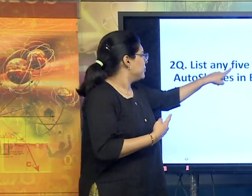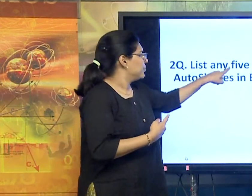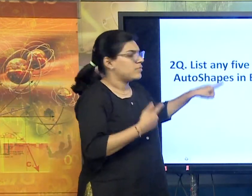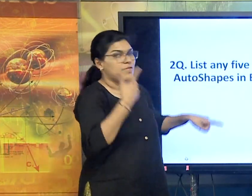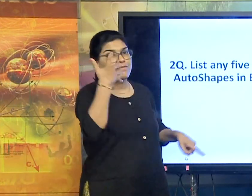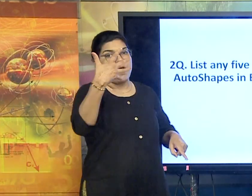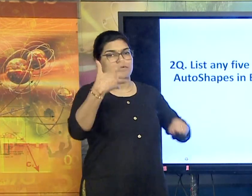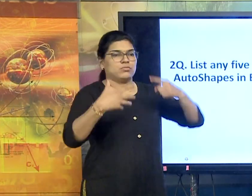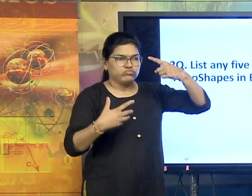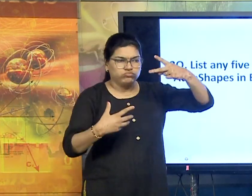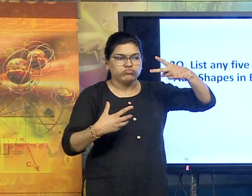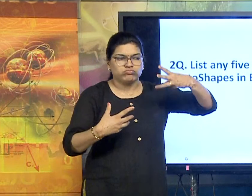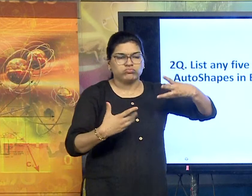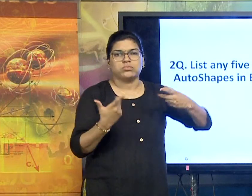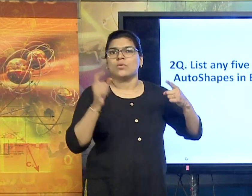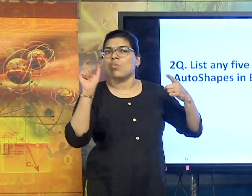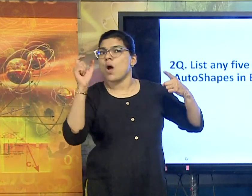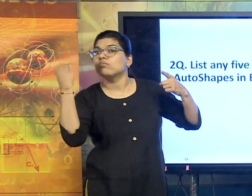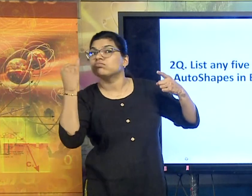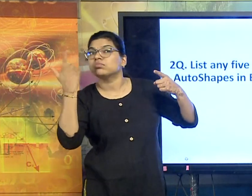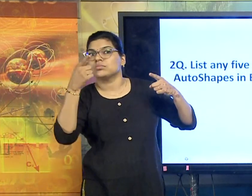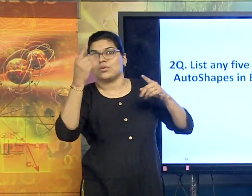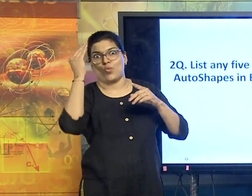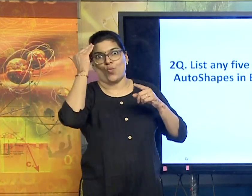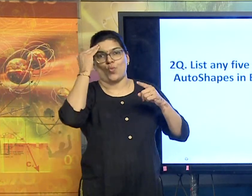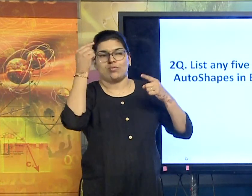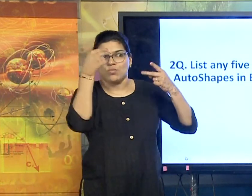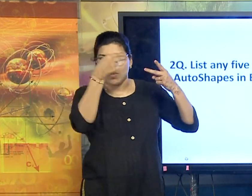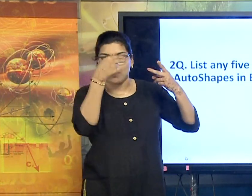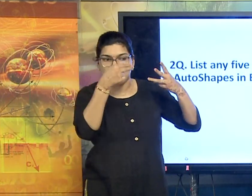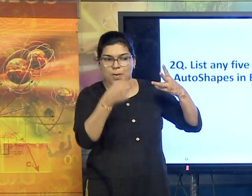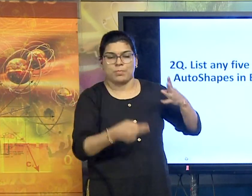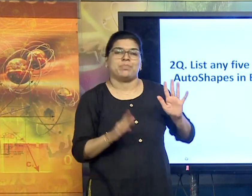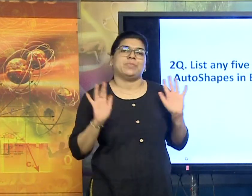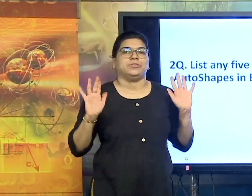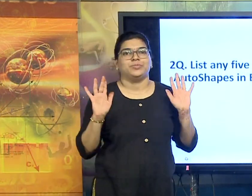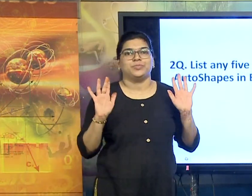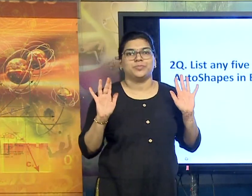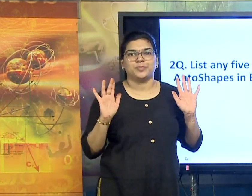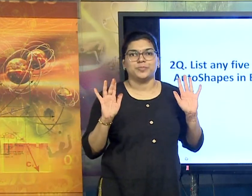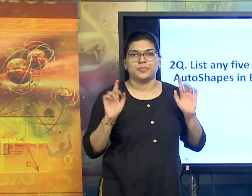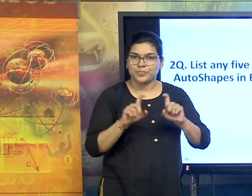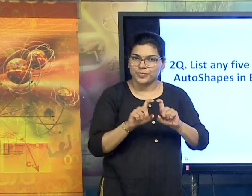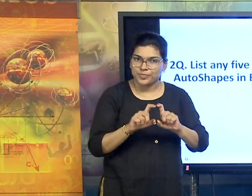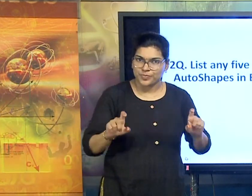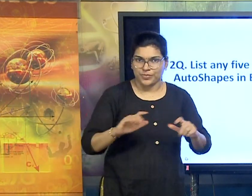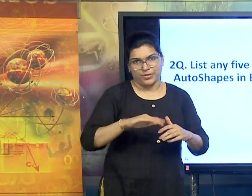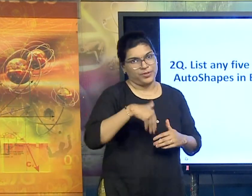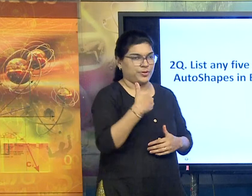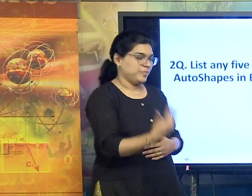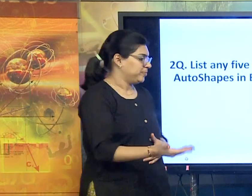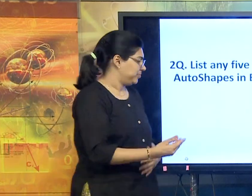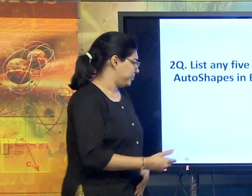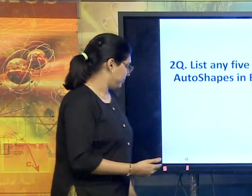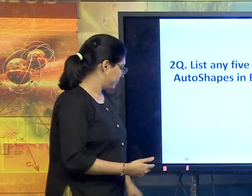Here you have to list any 5, so you can remember, try to remember all those categories'